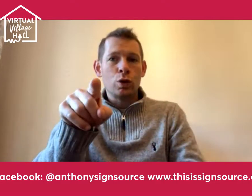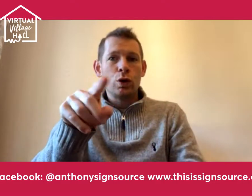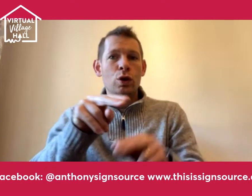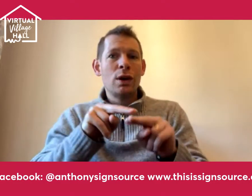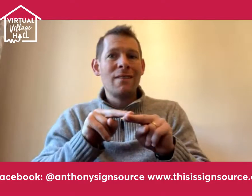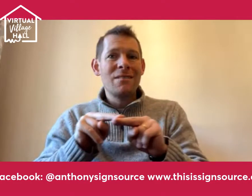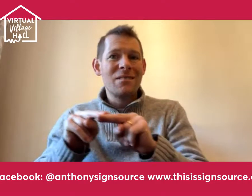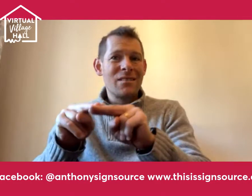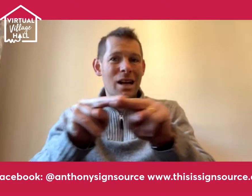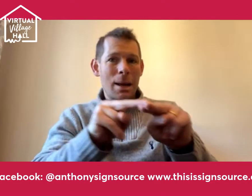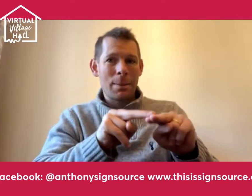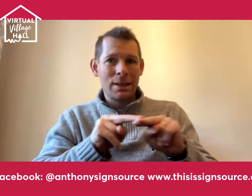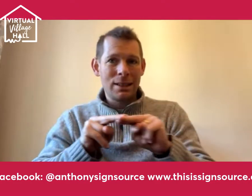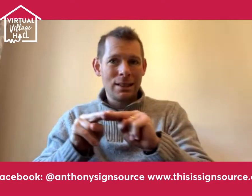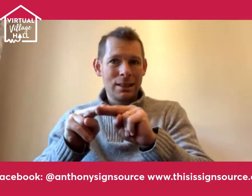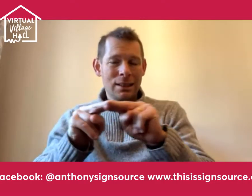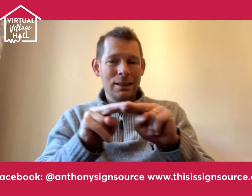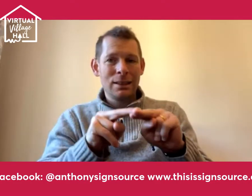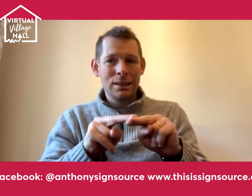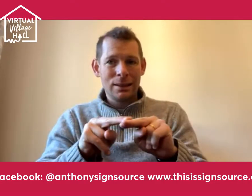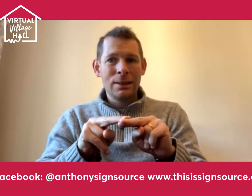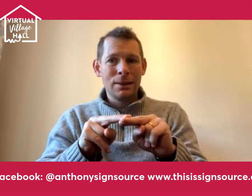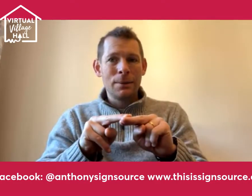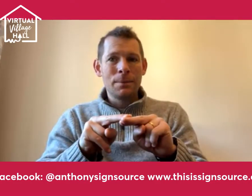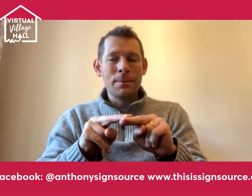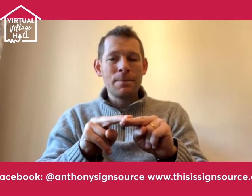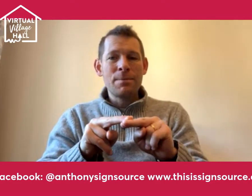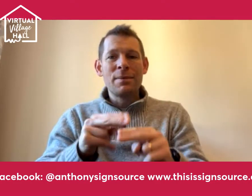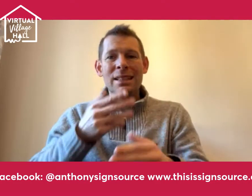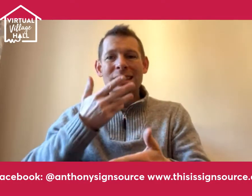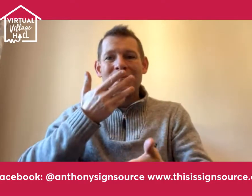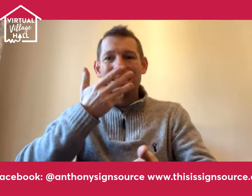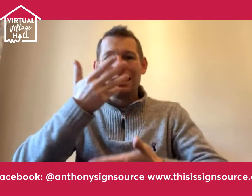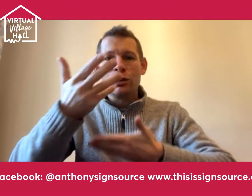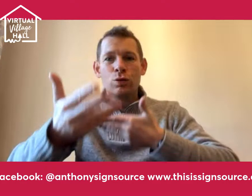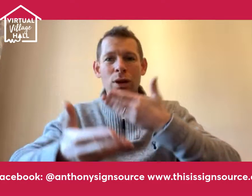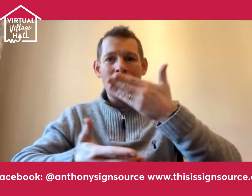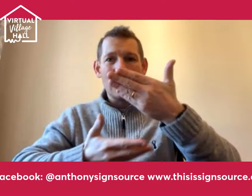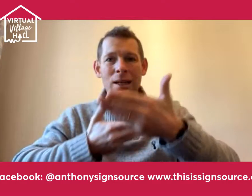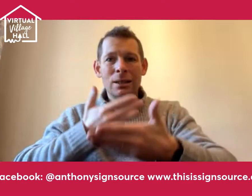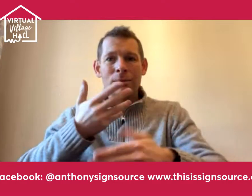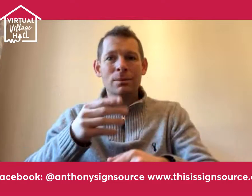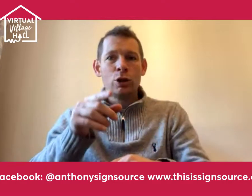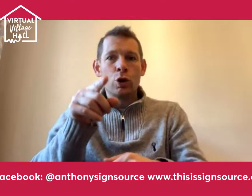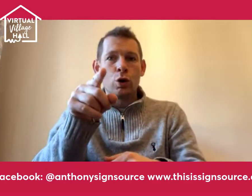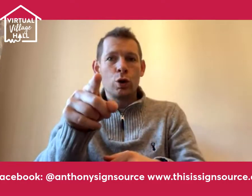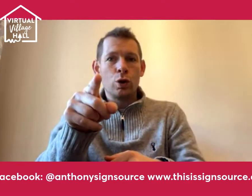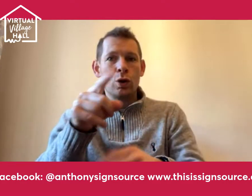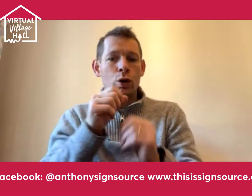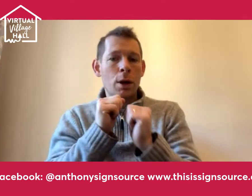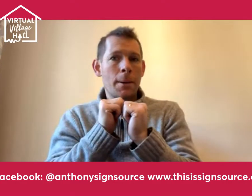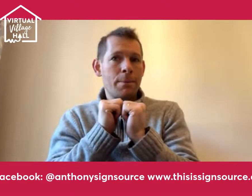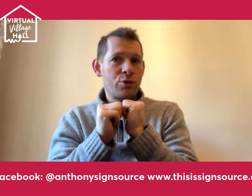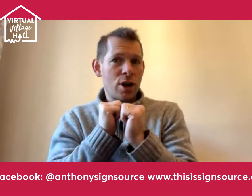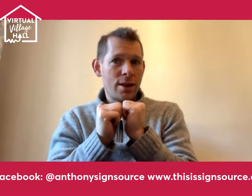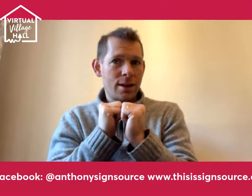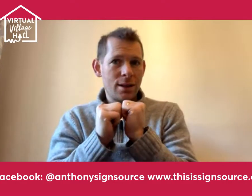Describe your family. Describe your